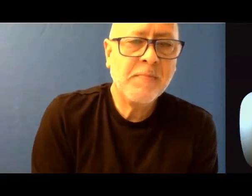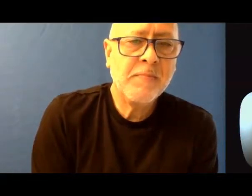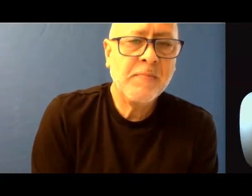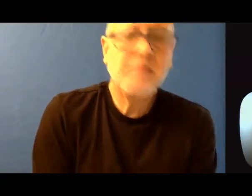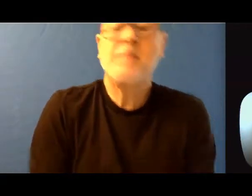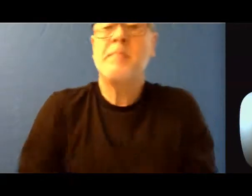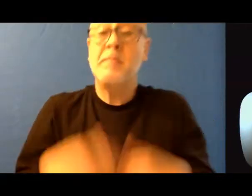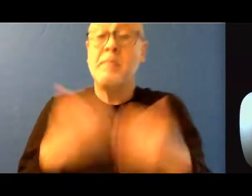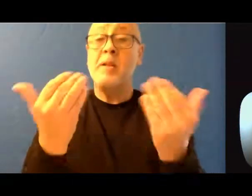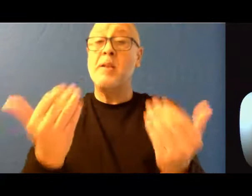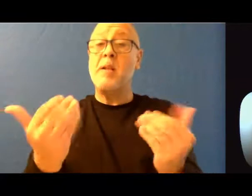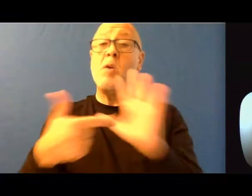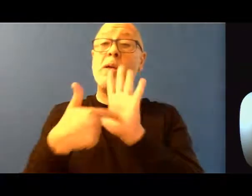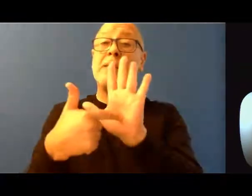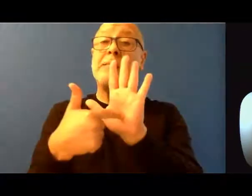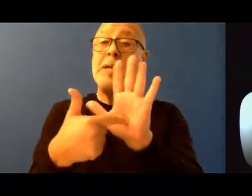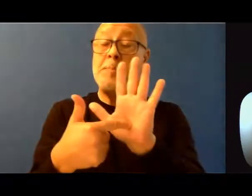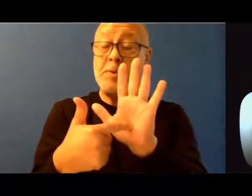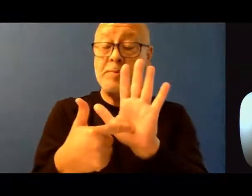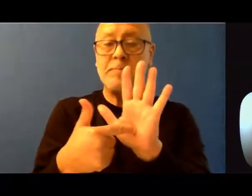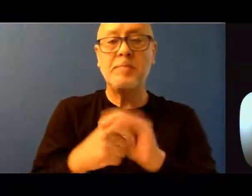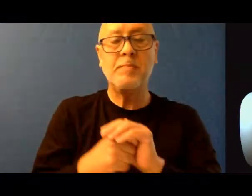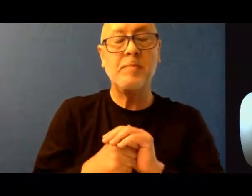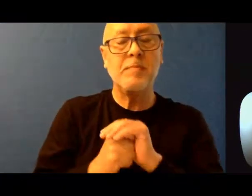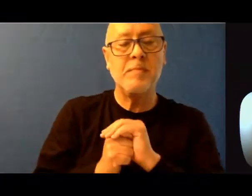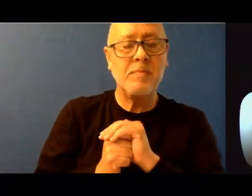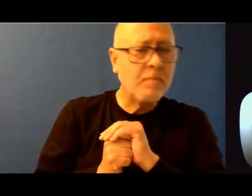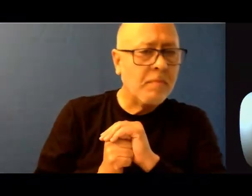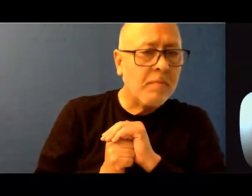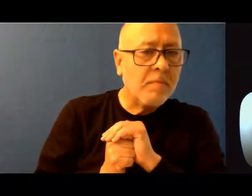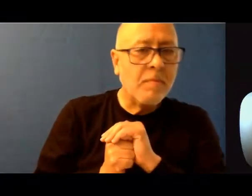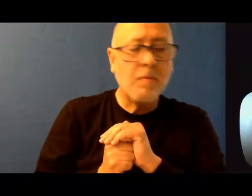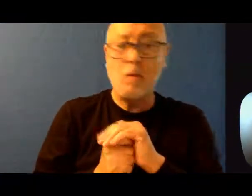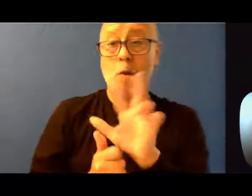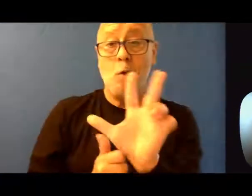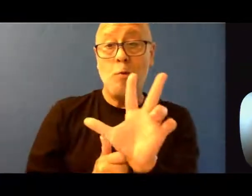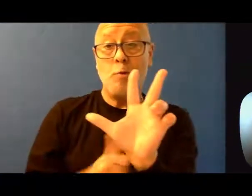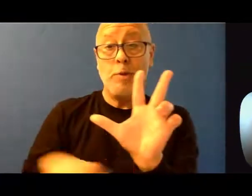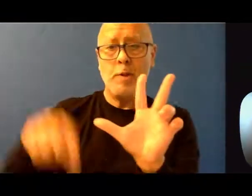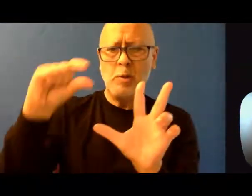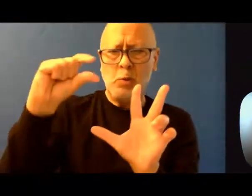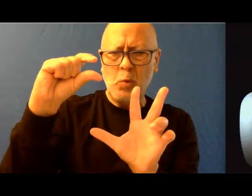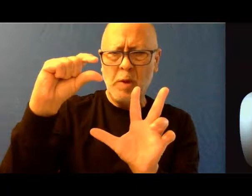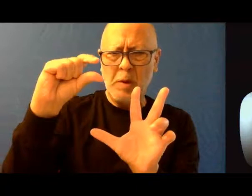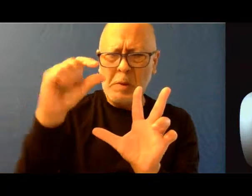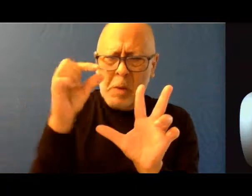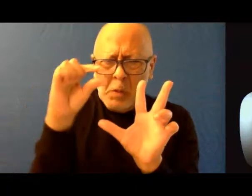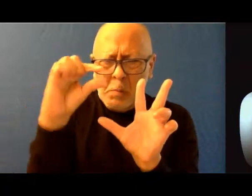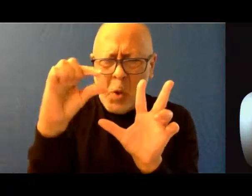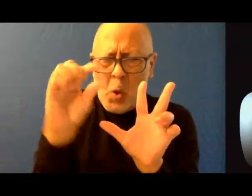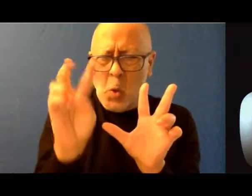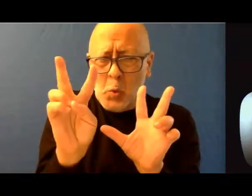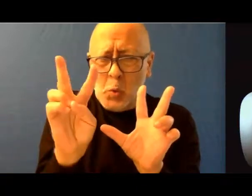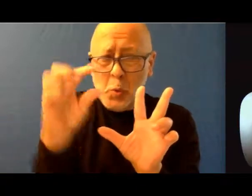So my examples. So 3 squared. So that little 2